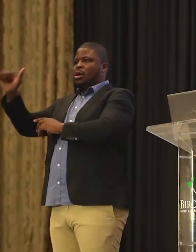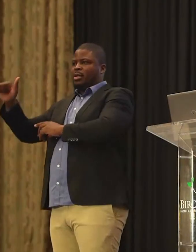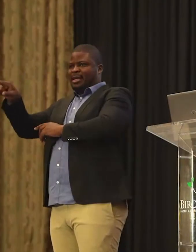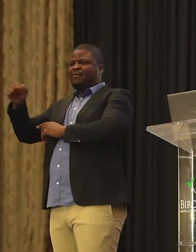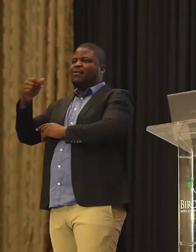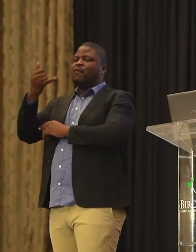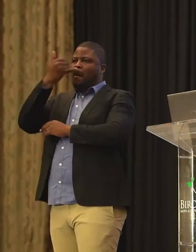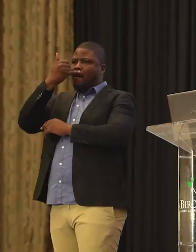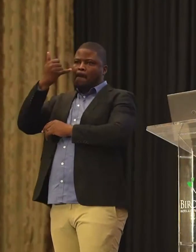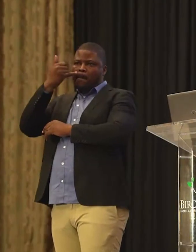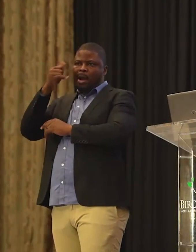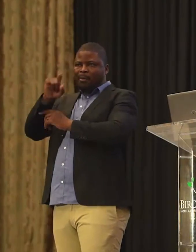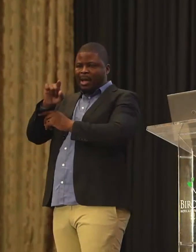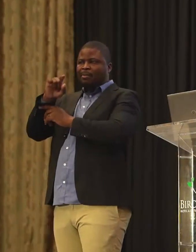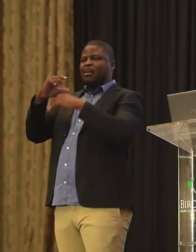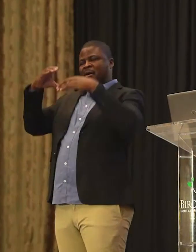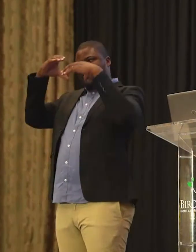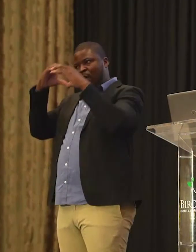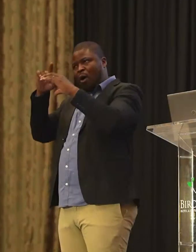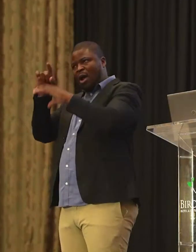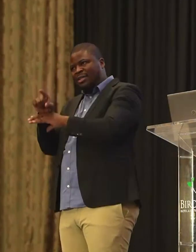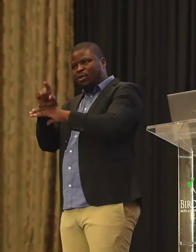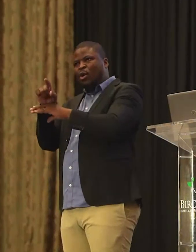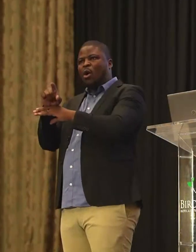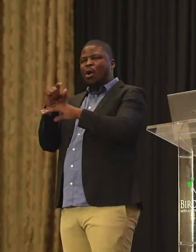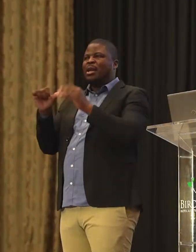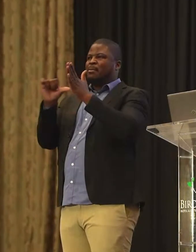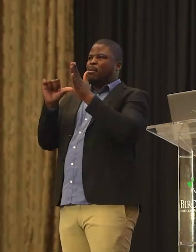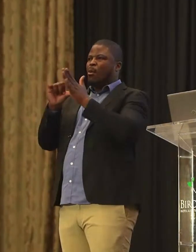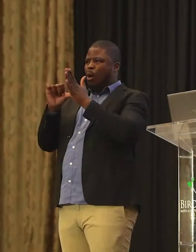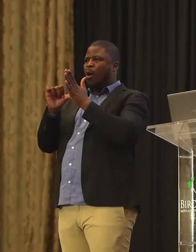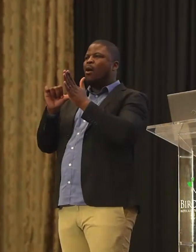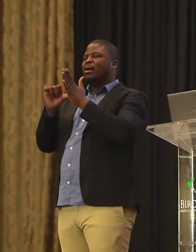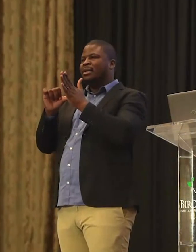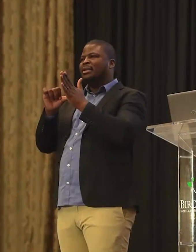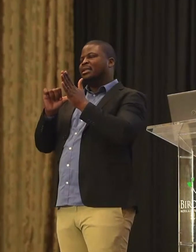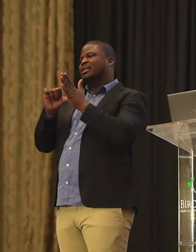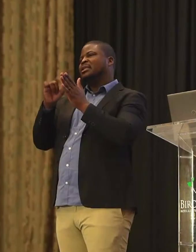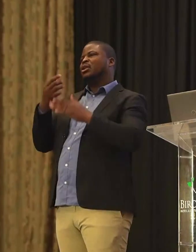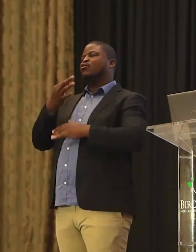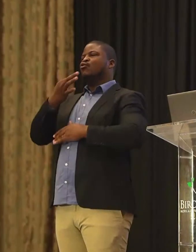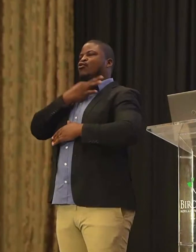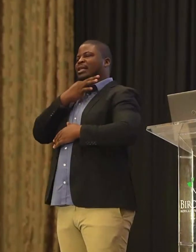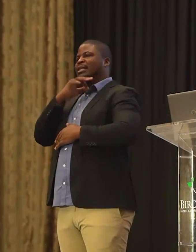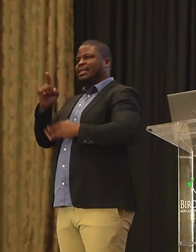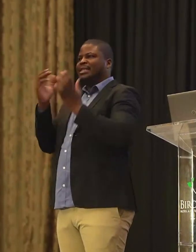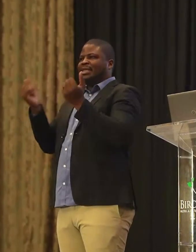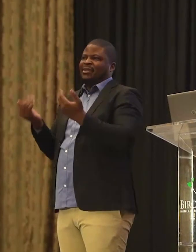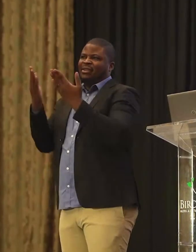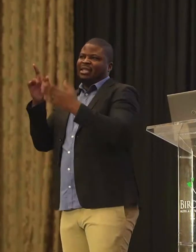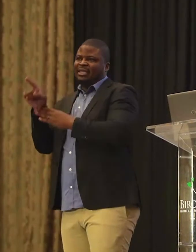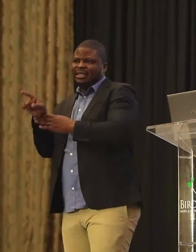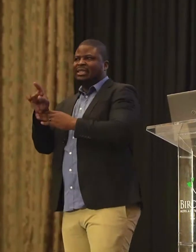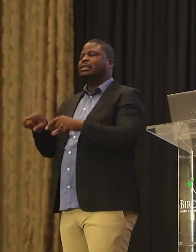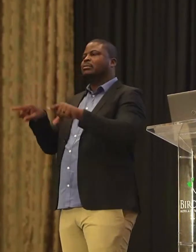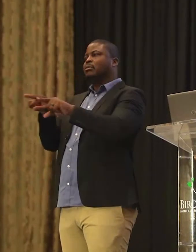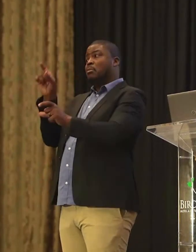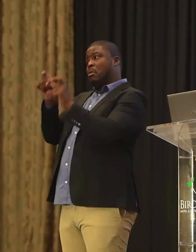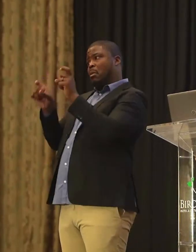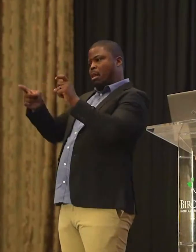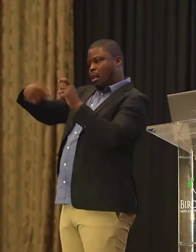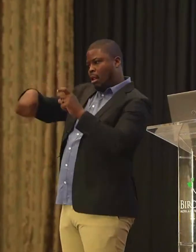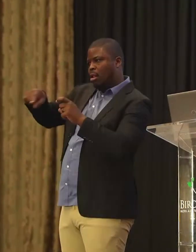OST services, and risk reduction counseling and psychosocial support to people who use drugs.